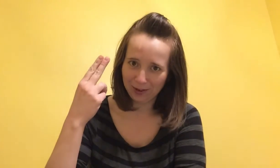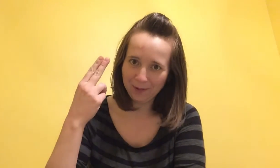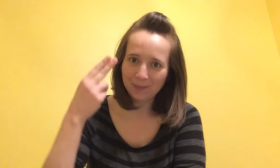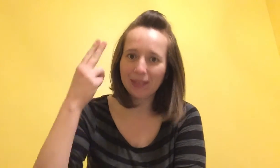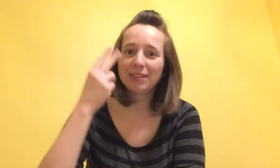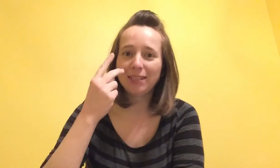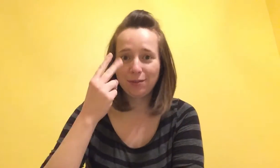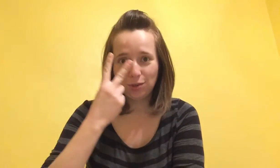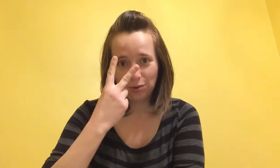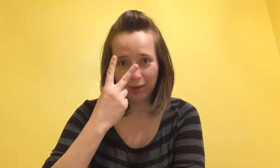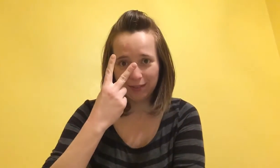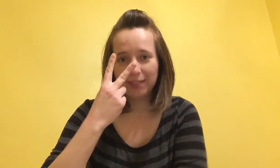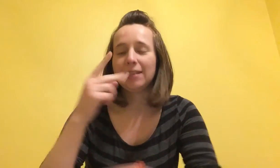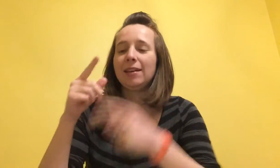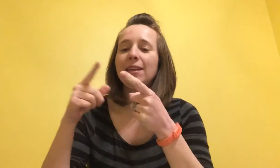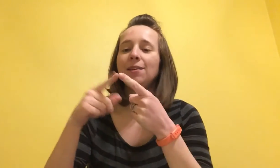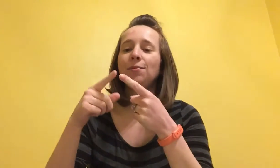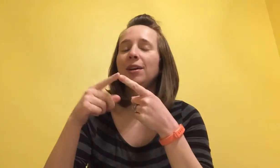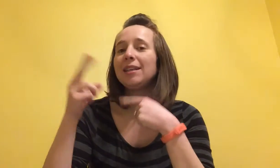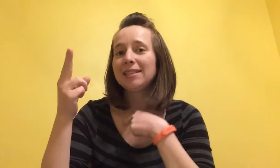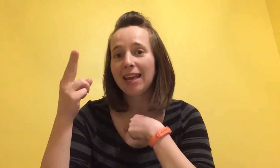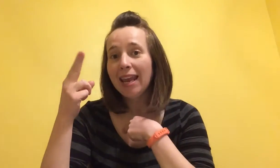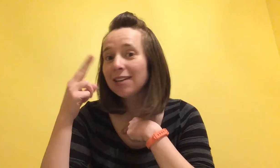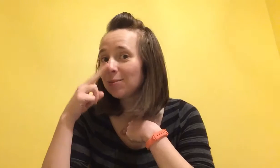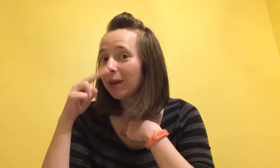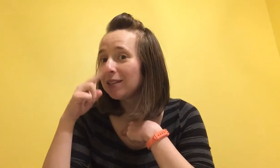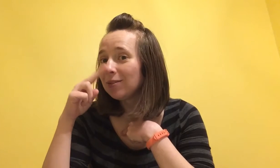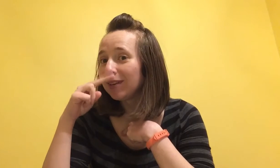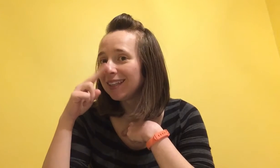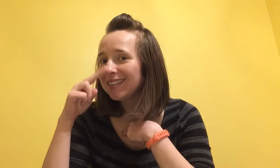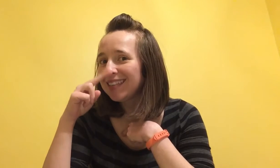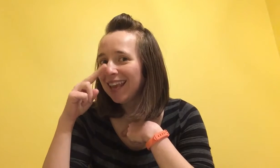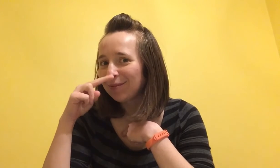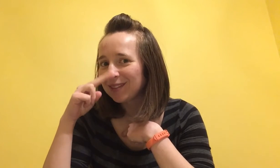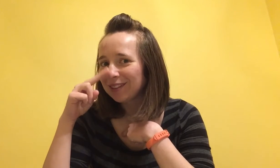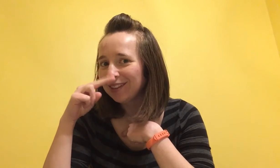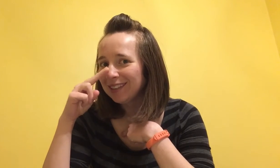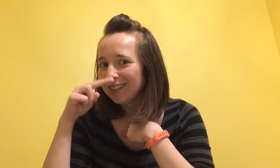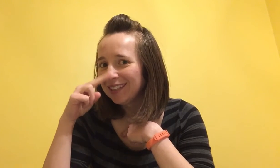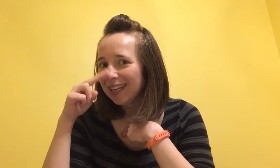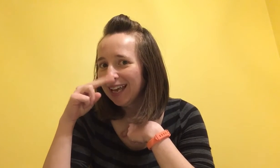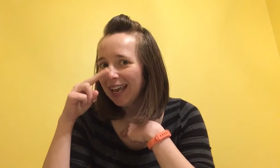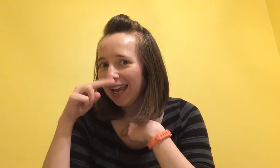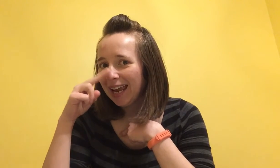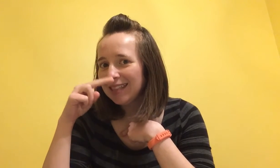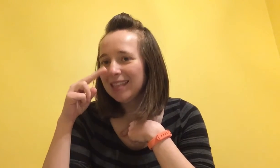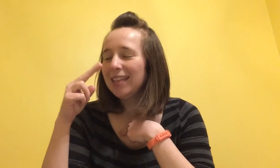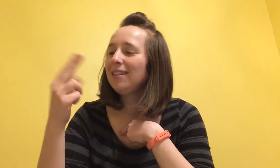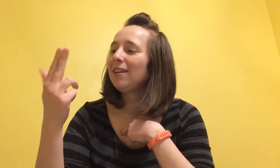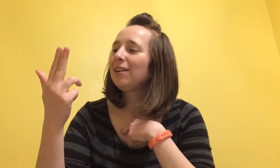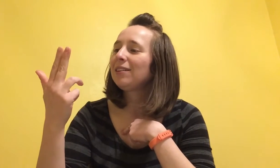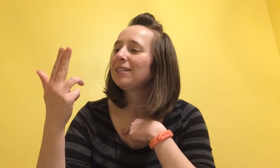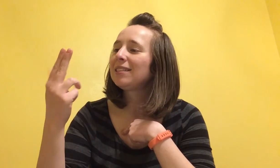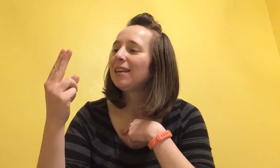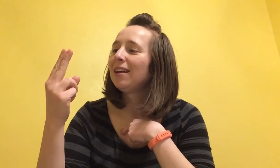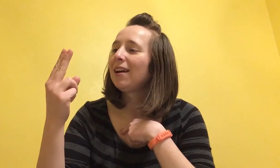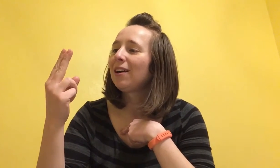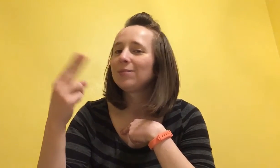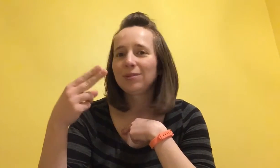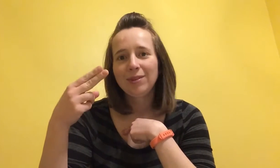hamster. I've seen two ways of signing it. One is H by doing this, hamster. And then there's doing